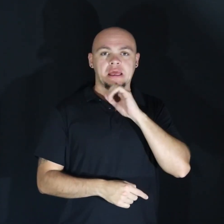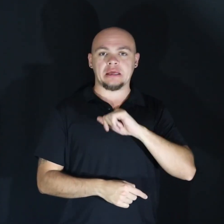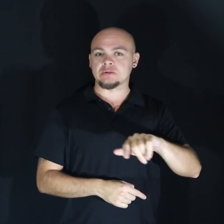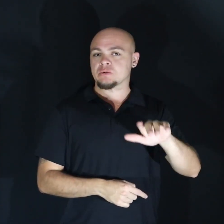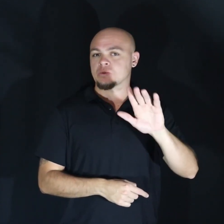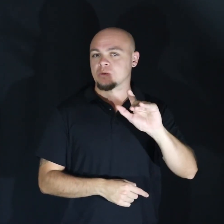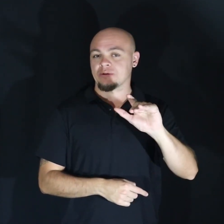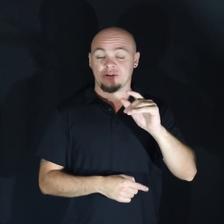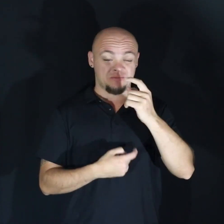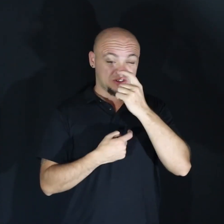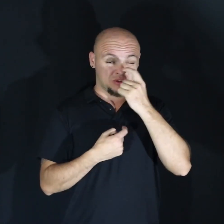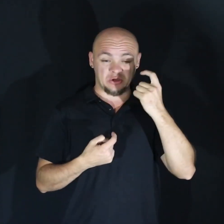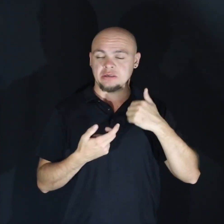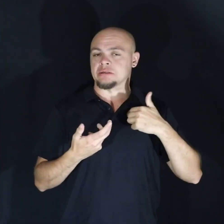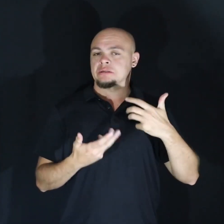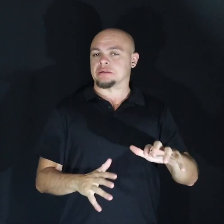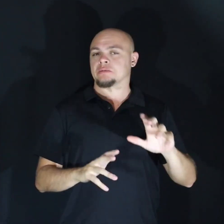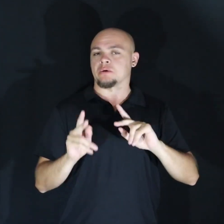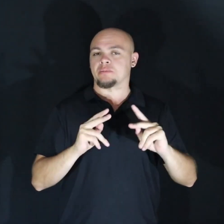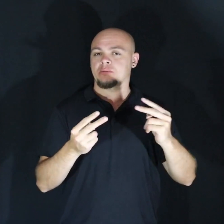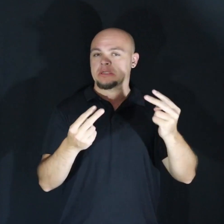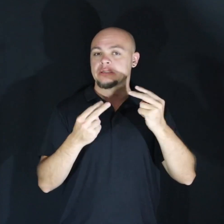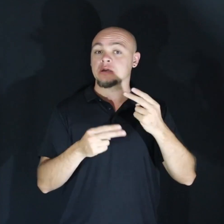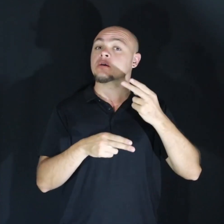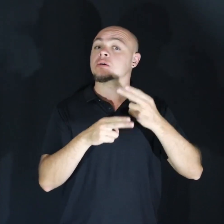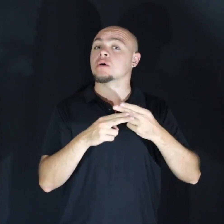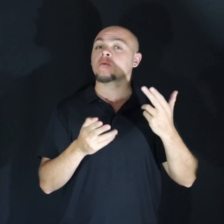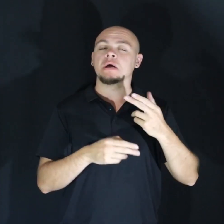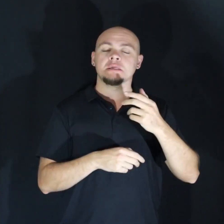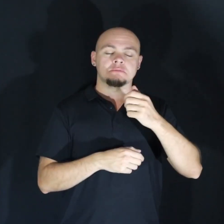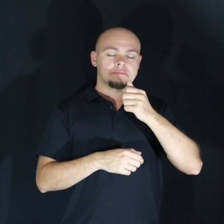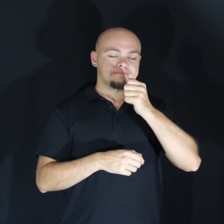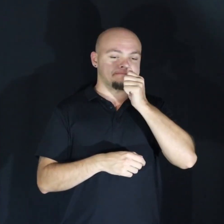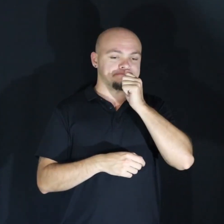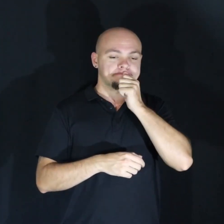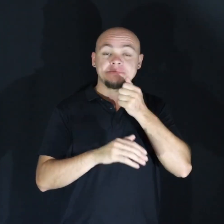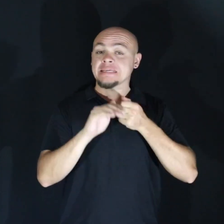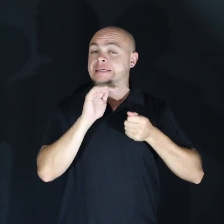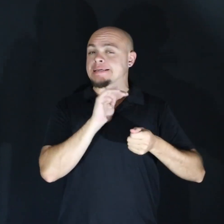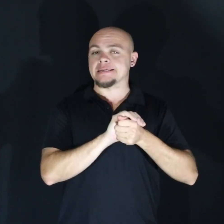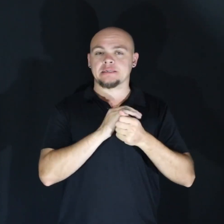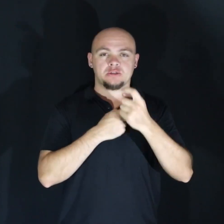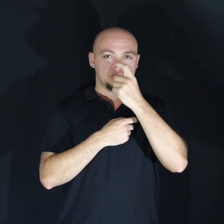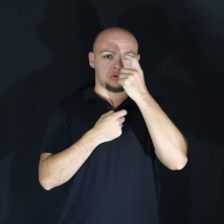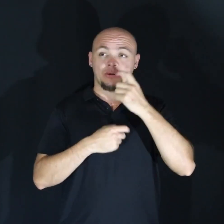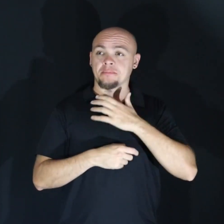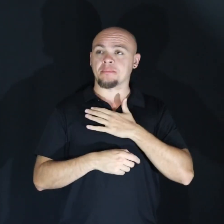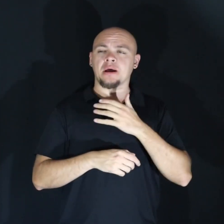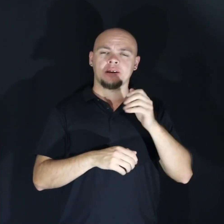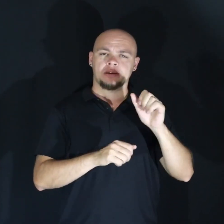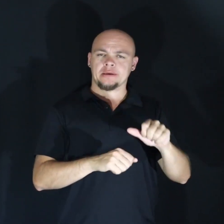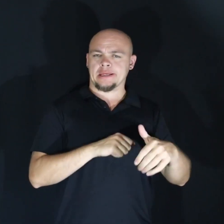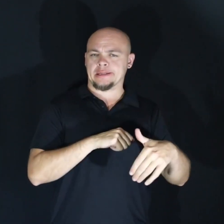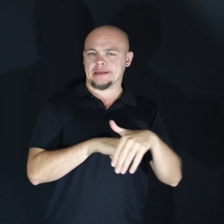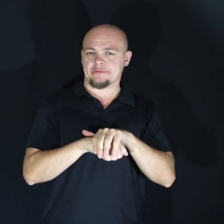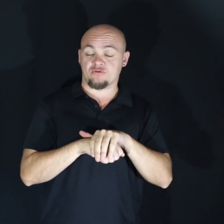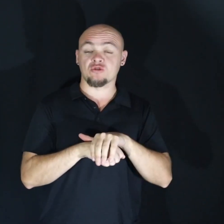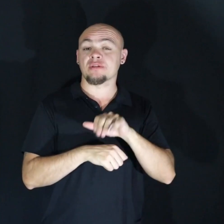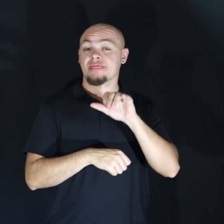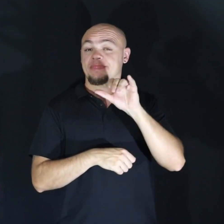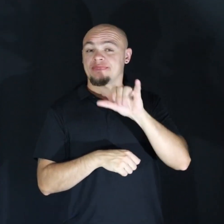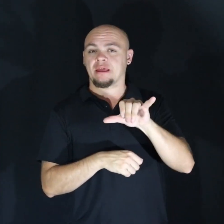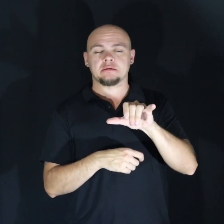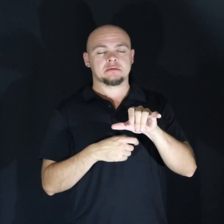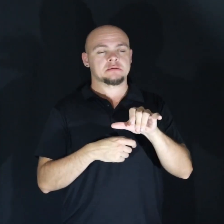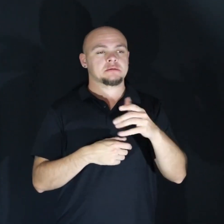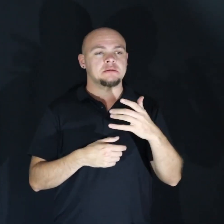scars. I have what they call hidden scars because I can cover mine up. And that's exactly what I